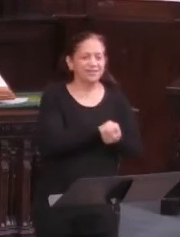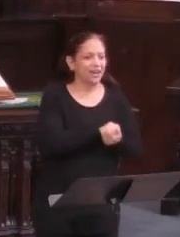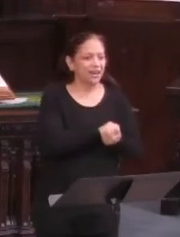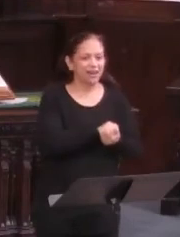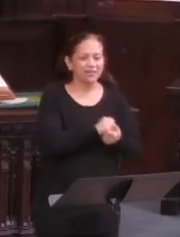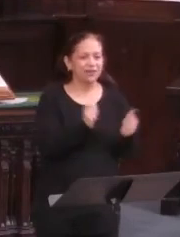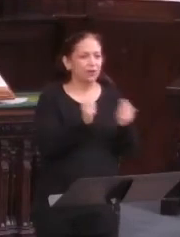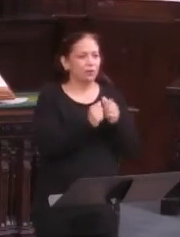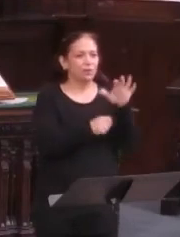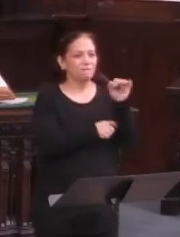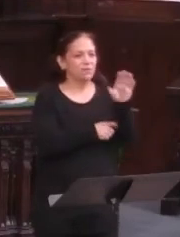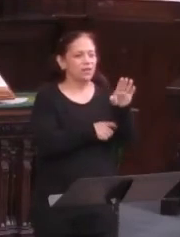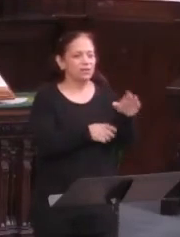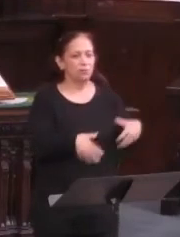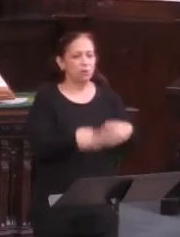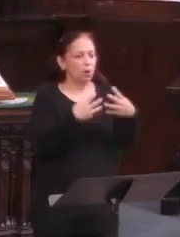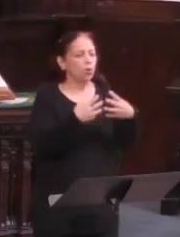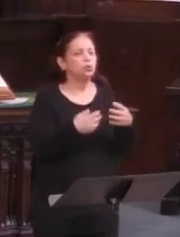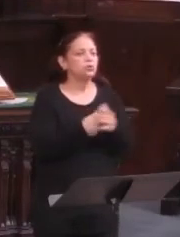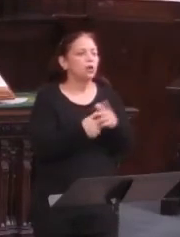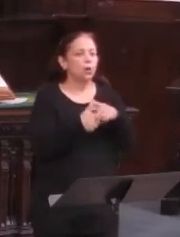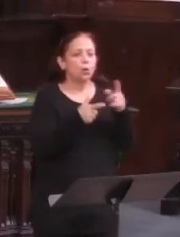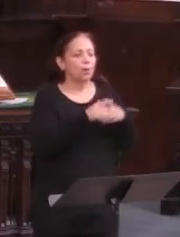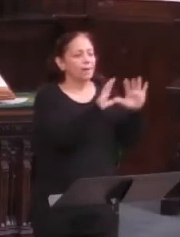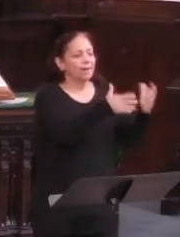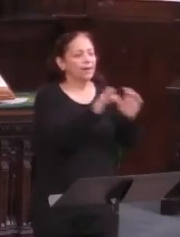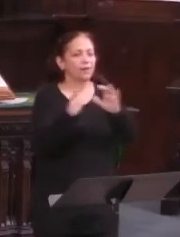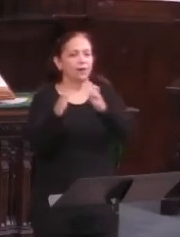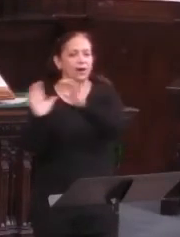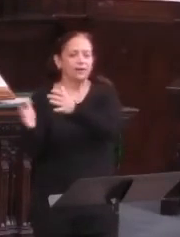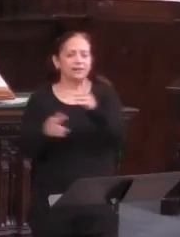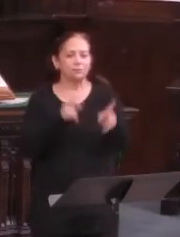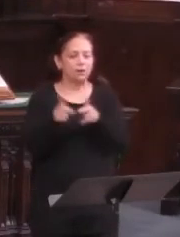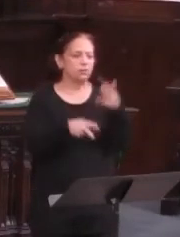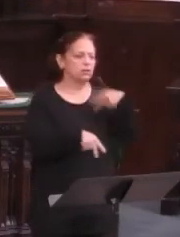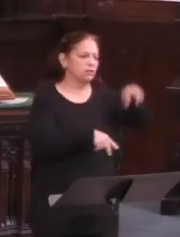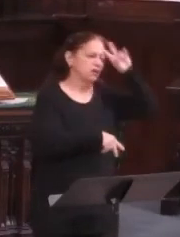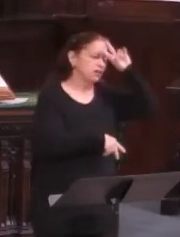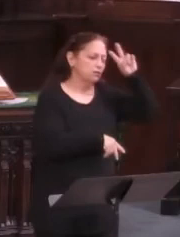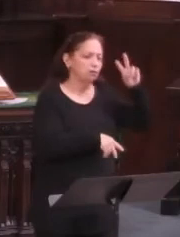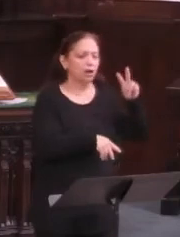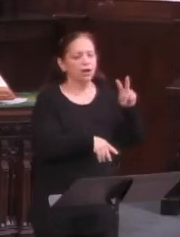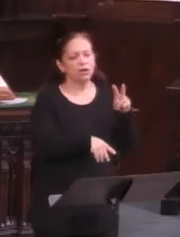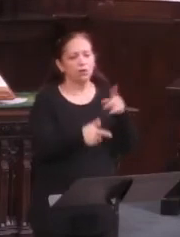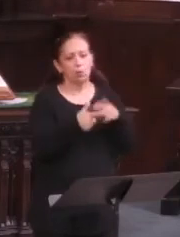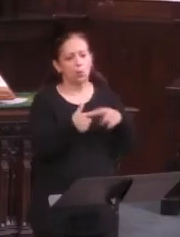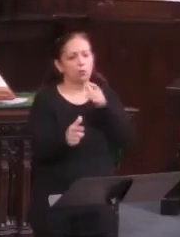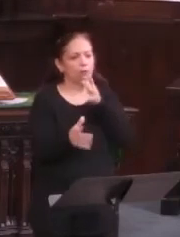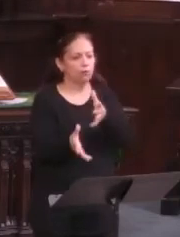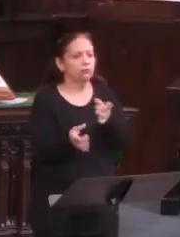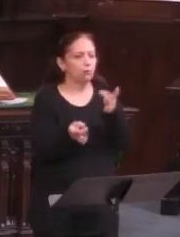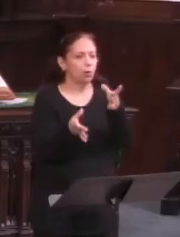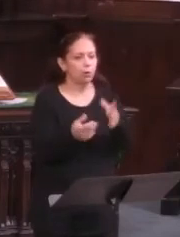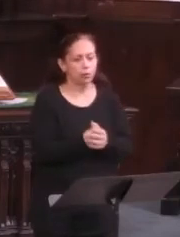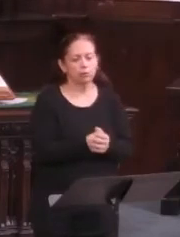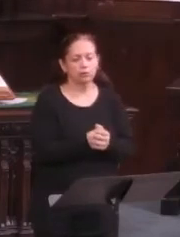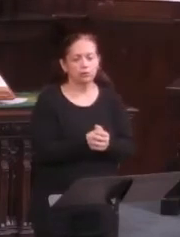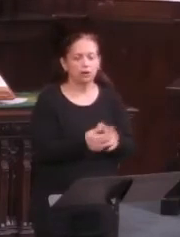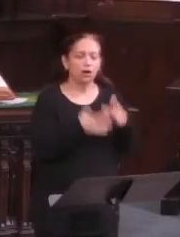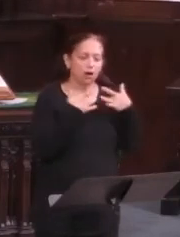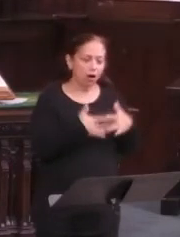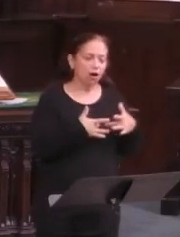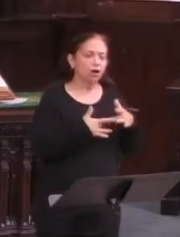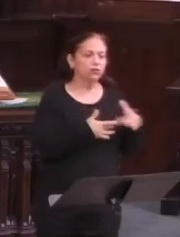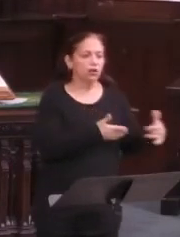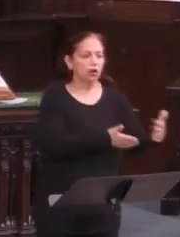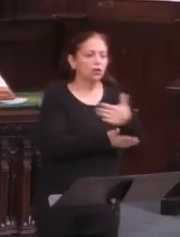by a Facebook post or by categorizing people as ignorant or deplorable. Hearts are